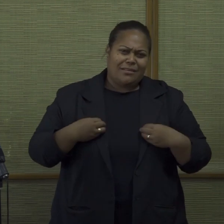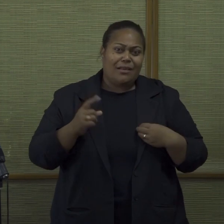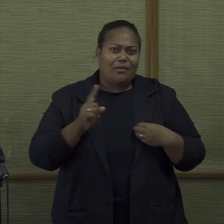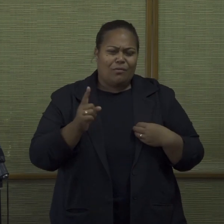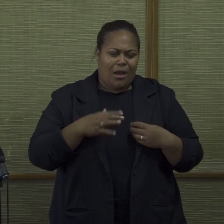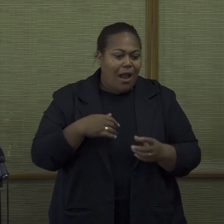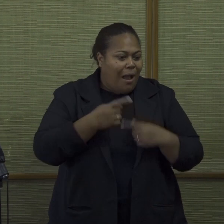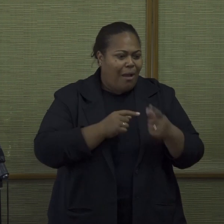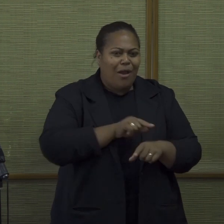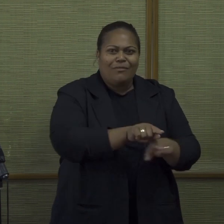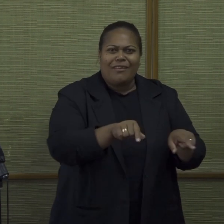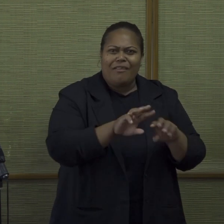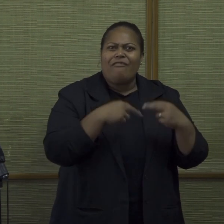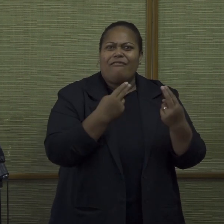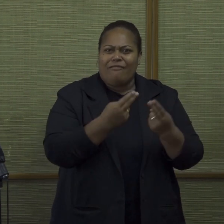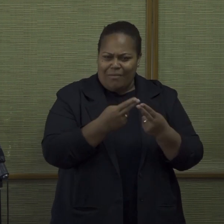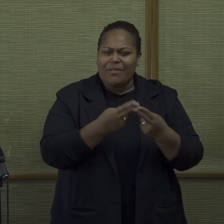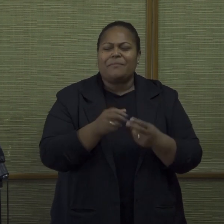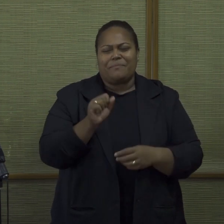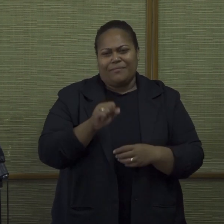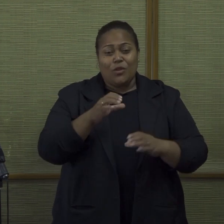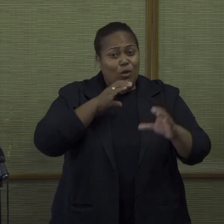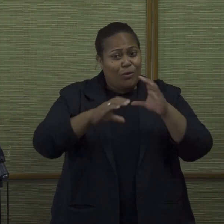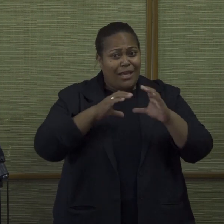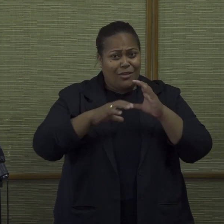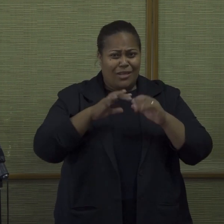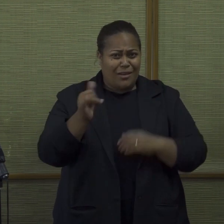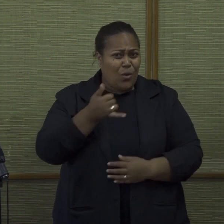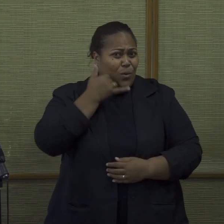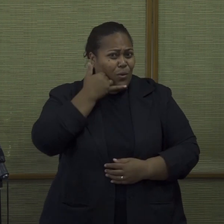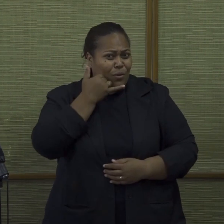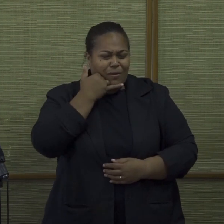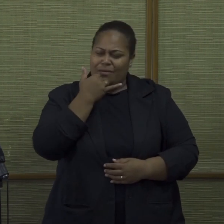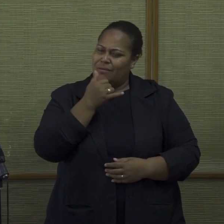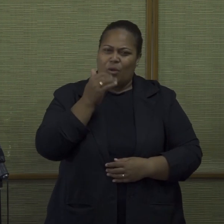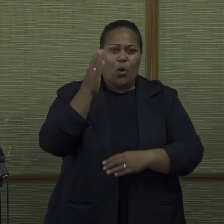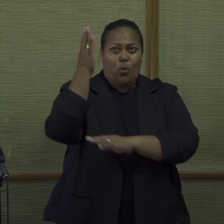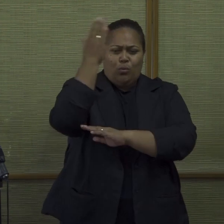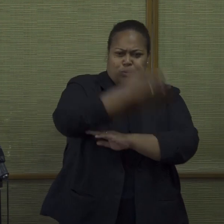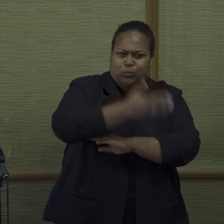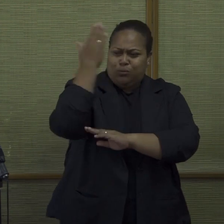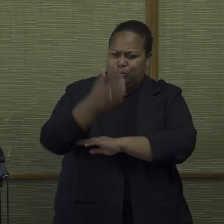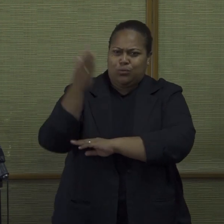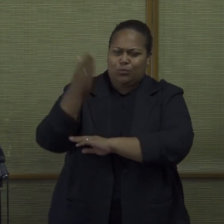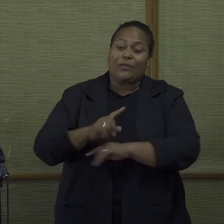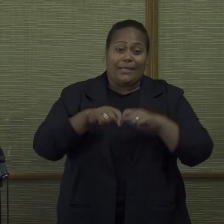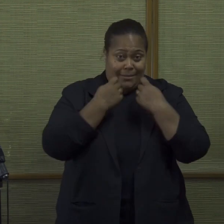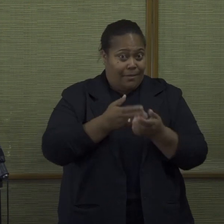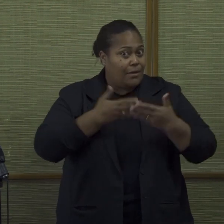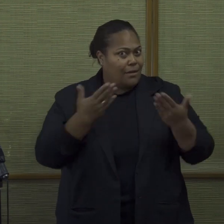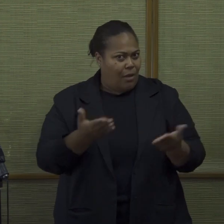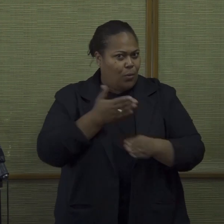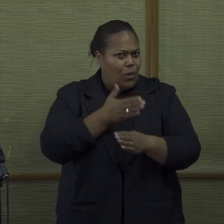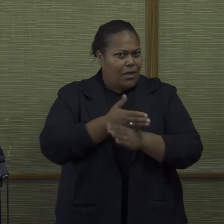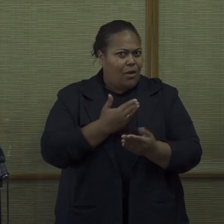to advise the communication line and the power utilities were down, and the teams are working on restoring it. Would also like